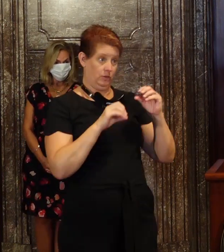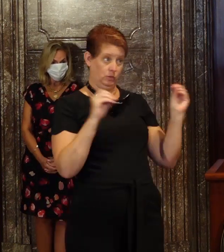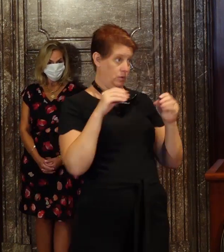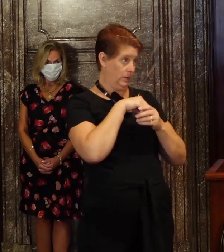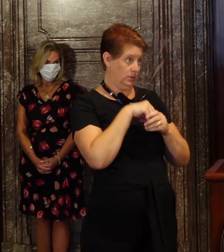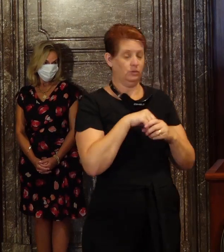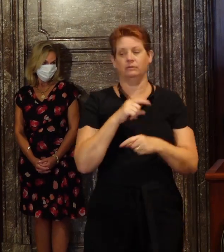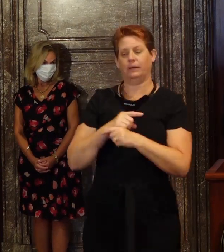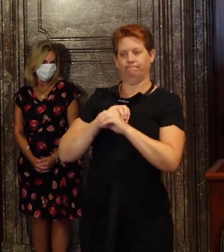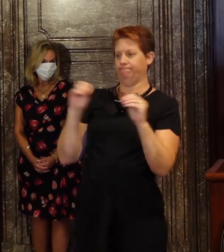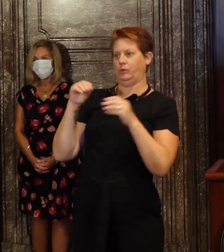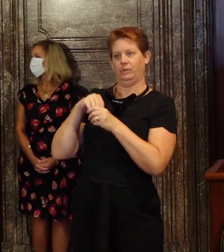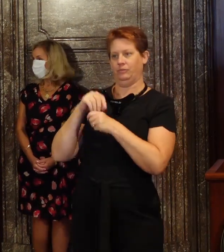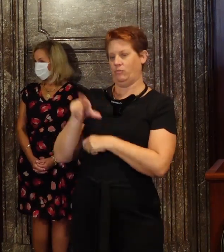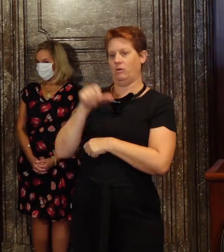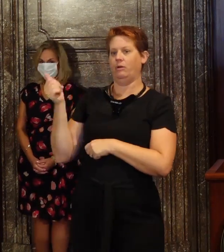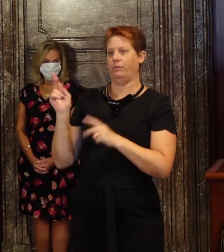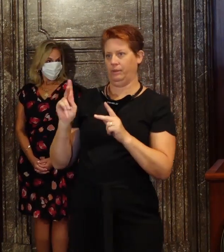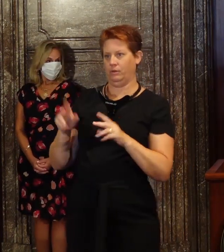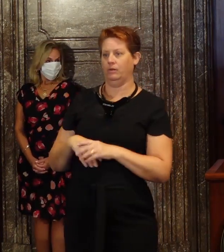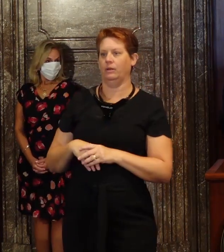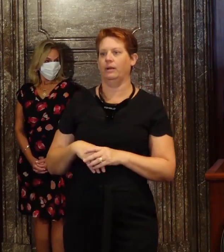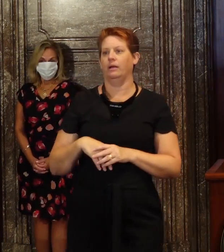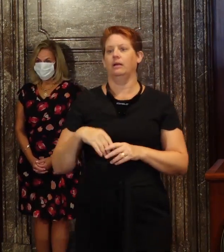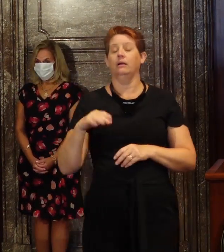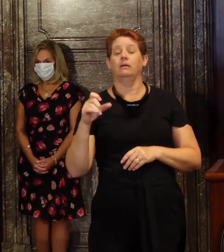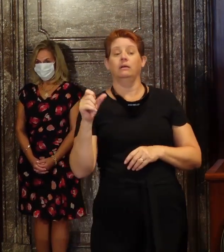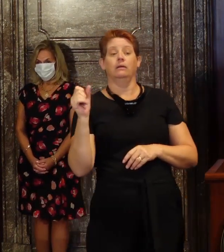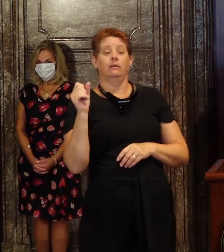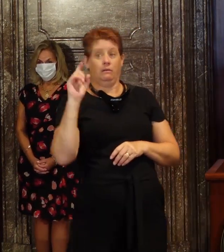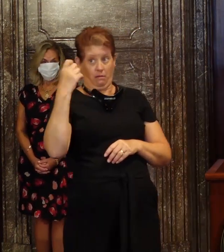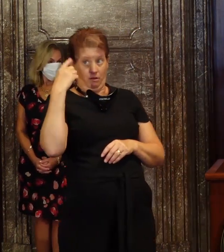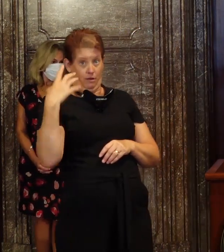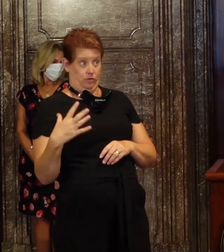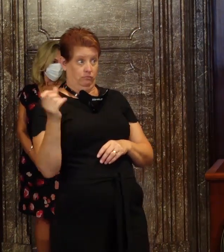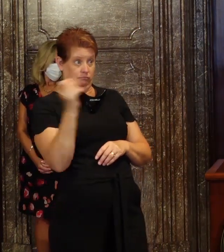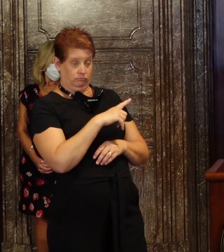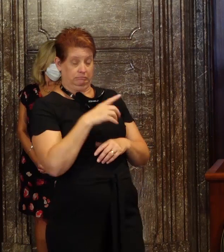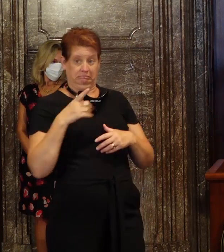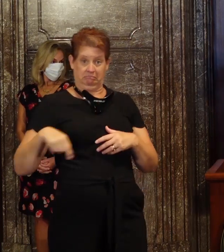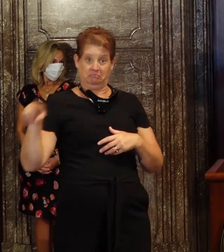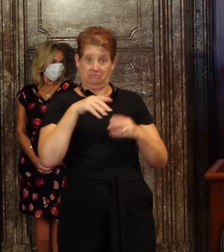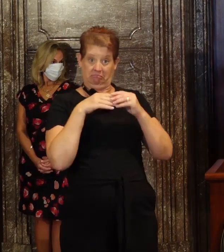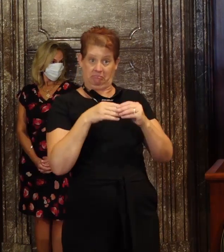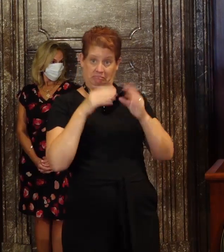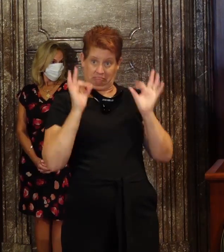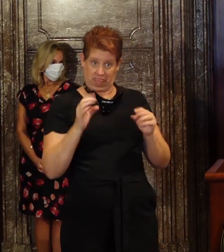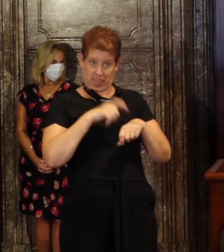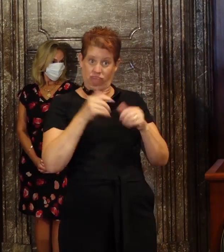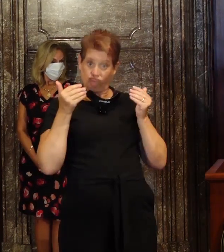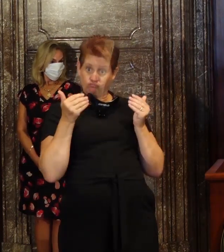That's right, yes. Governor, state leadership has obviously made a decision that it's time to move forward with this